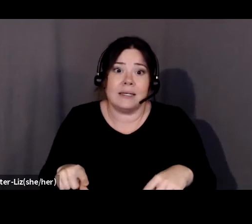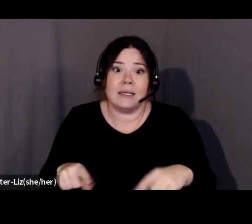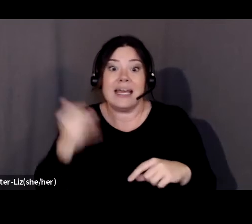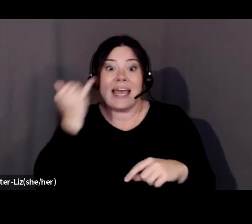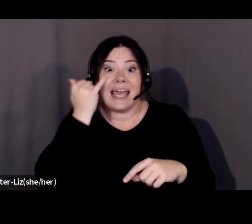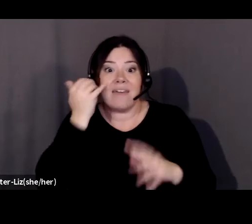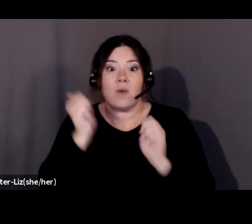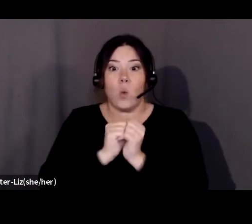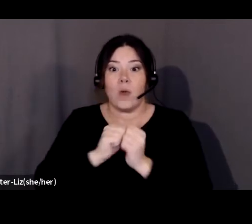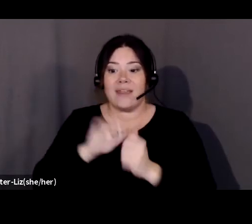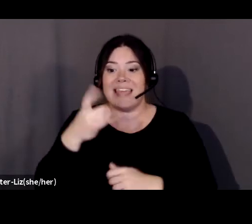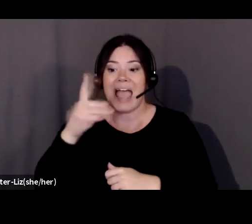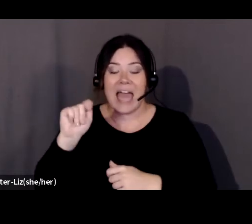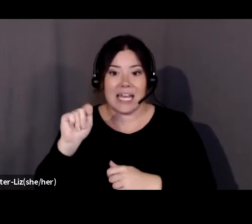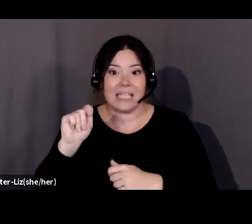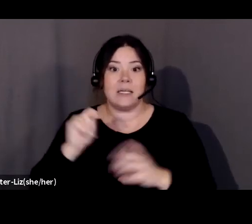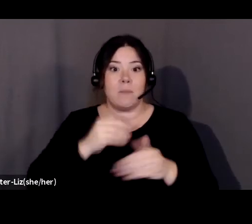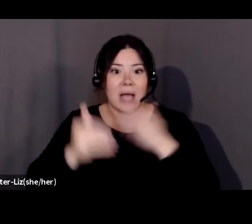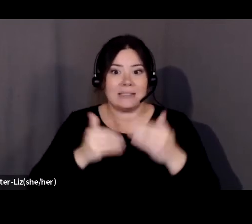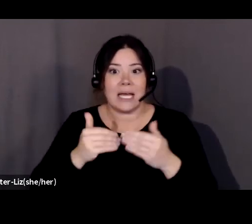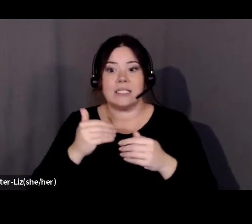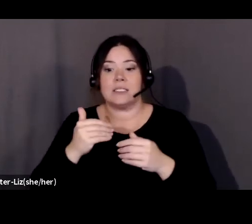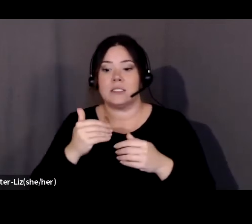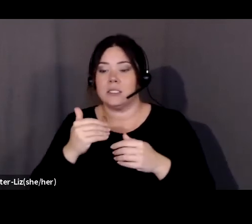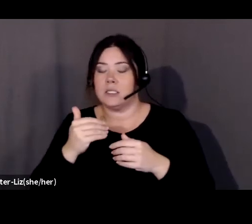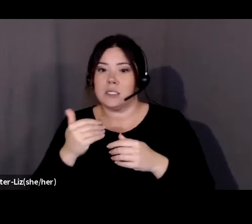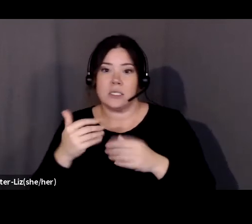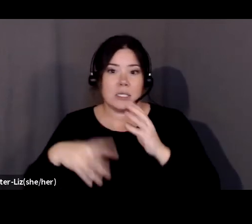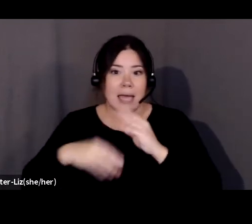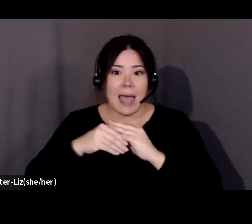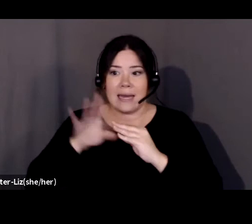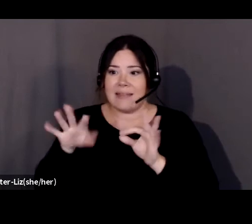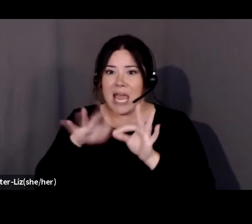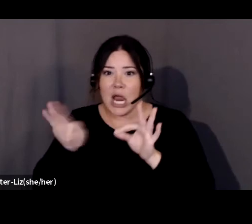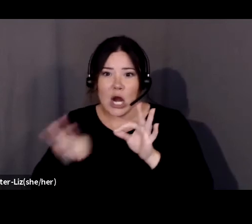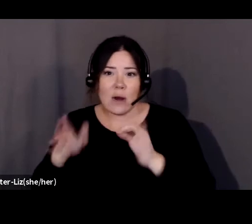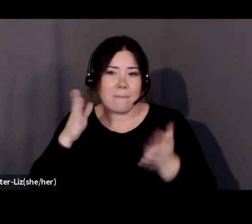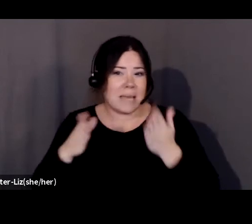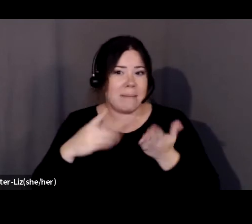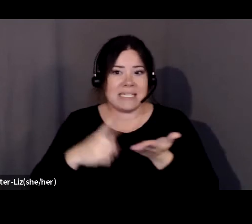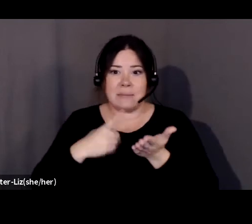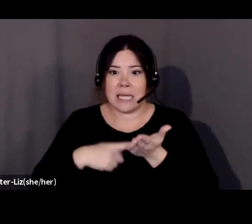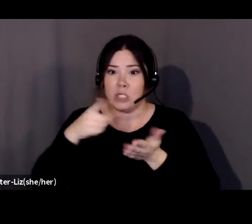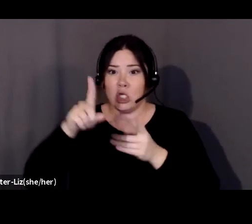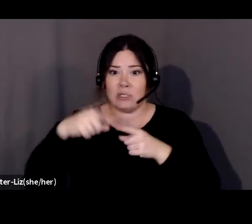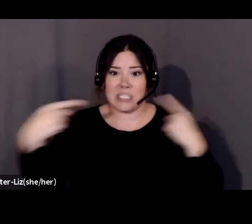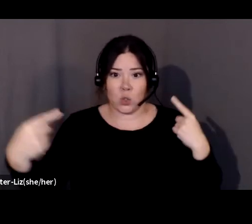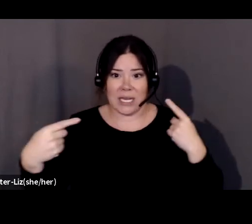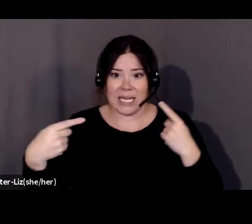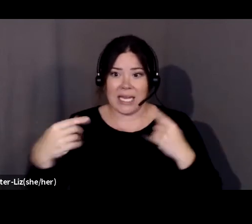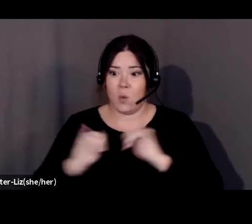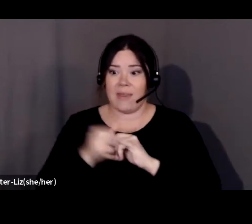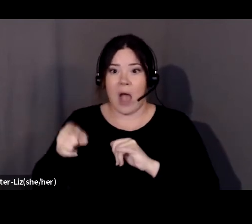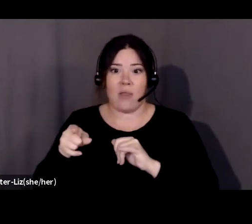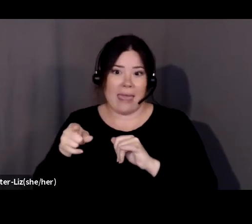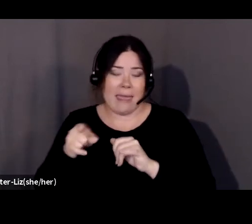editing process, looking back, contextualizing what they say, you may run into a bit of an issue where you disagree with the way that they addressed